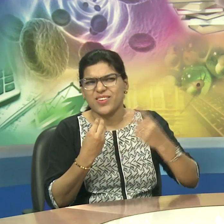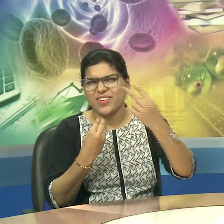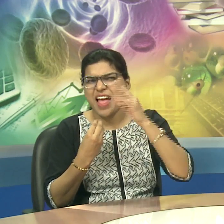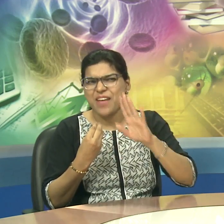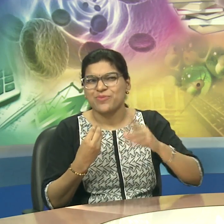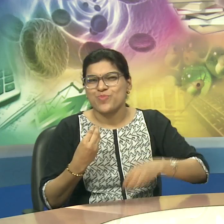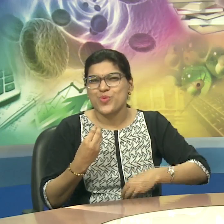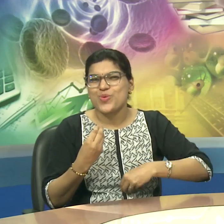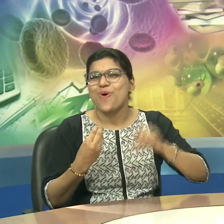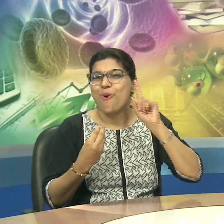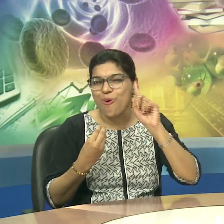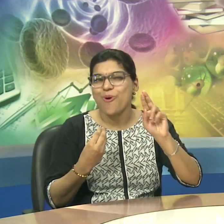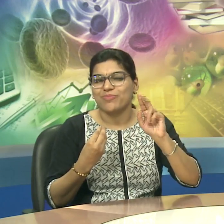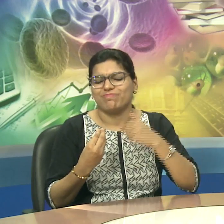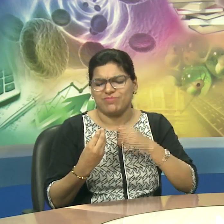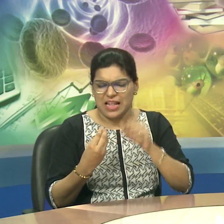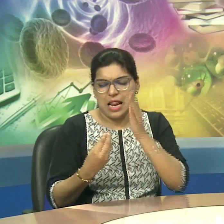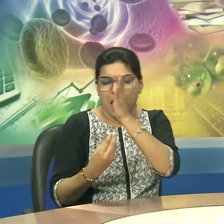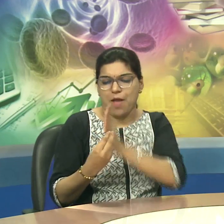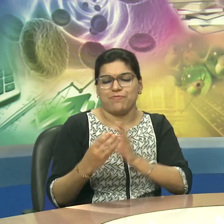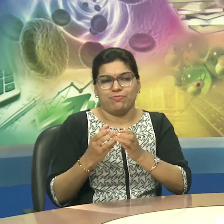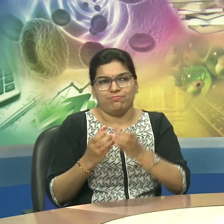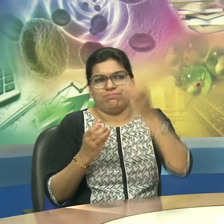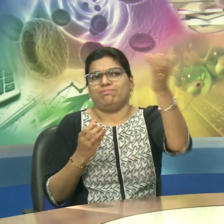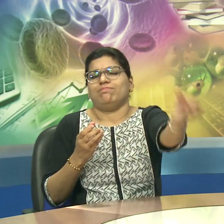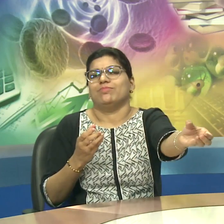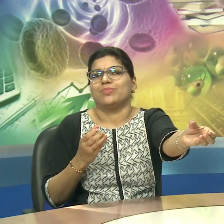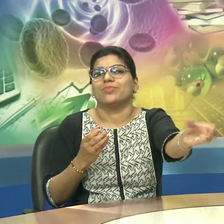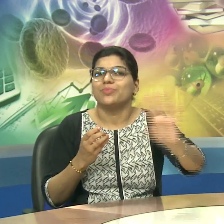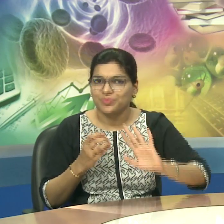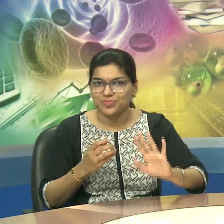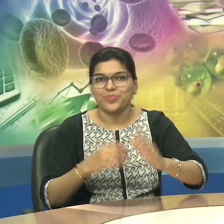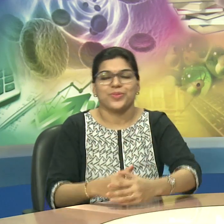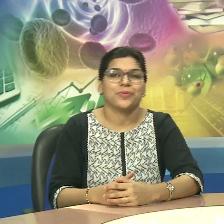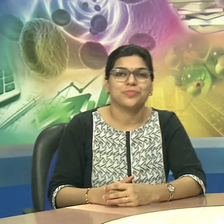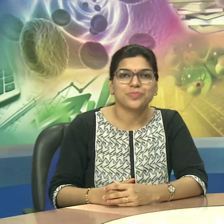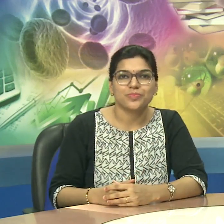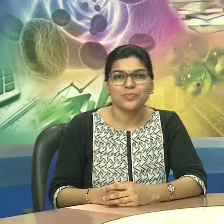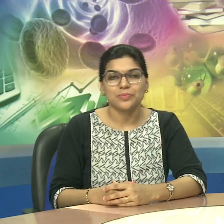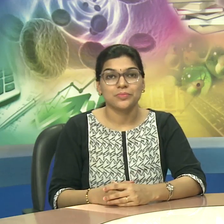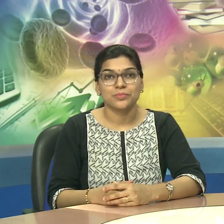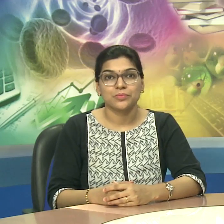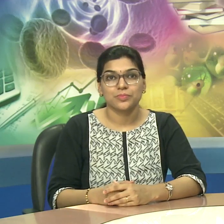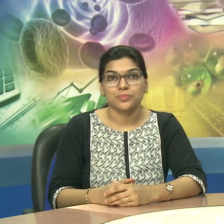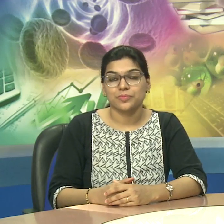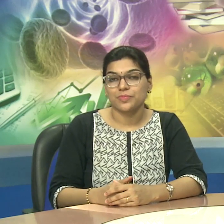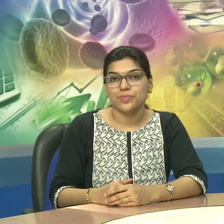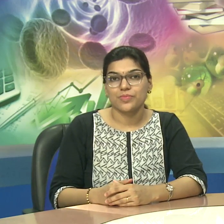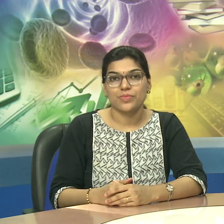because mango is a fruit and maybe birds like it, so I gave it to the parrot.